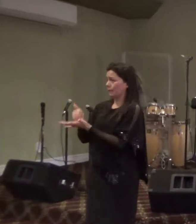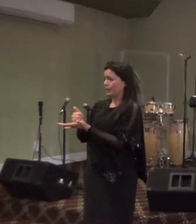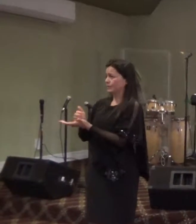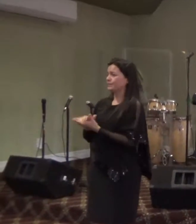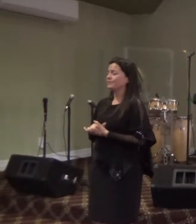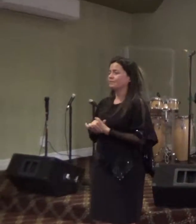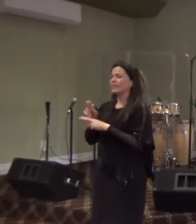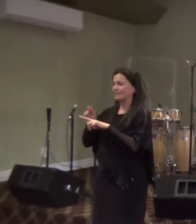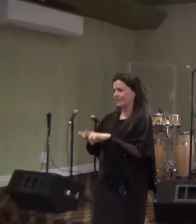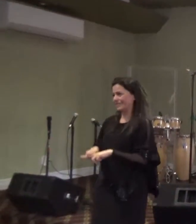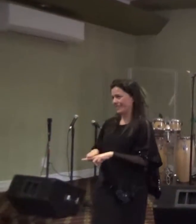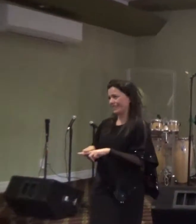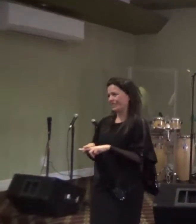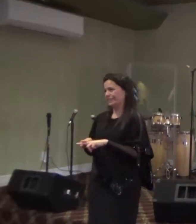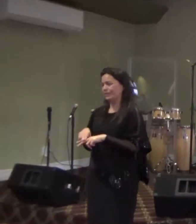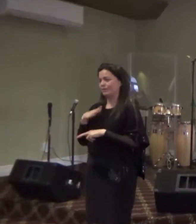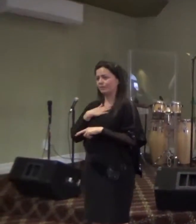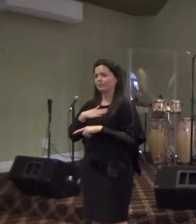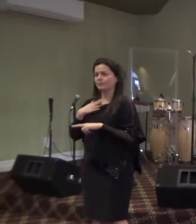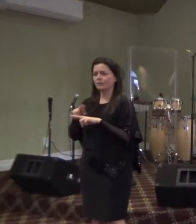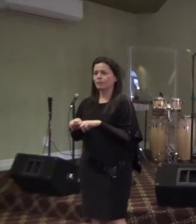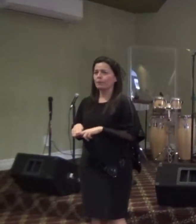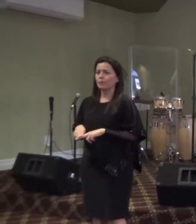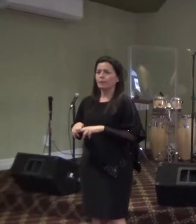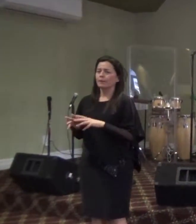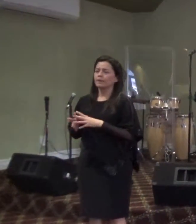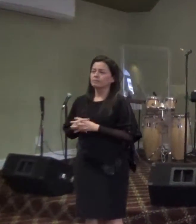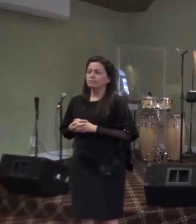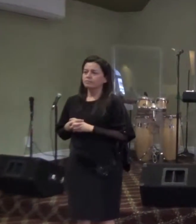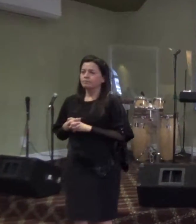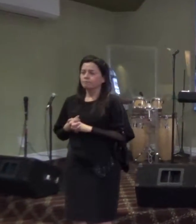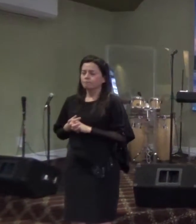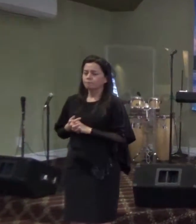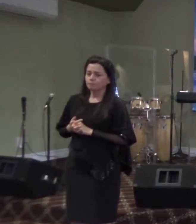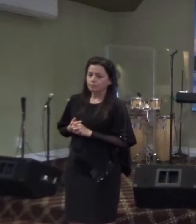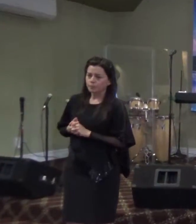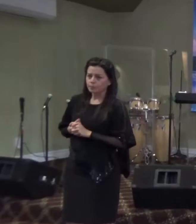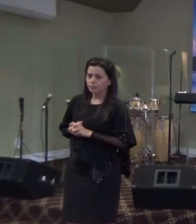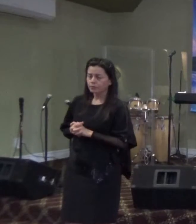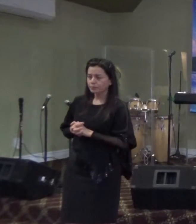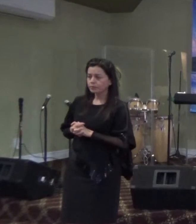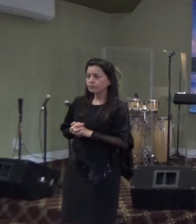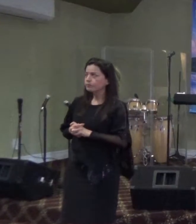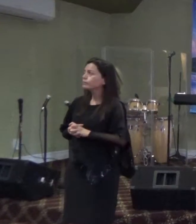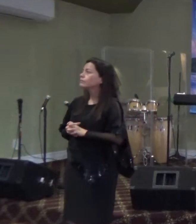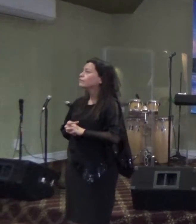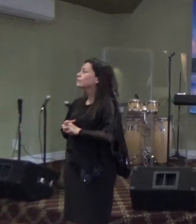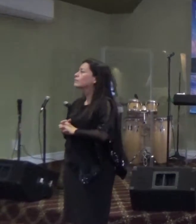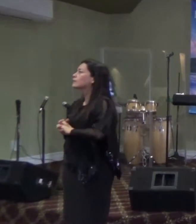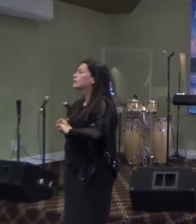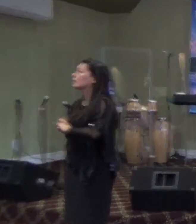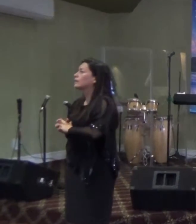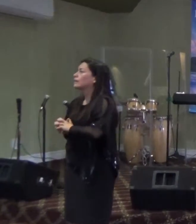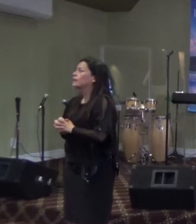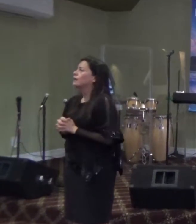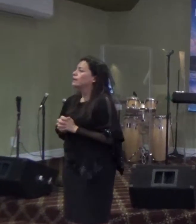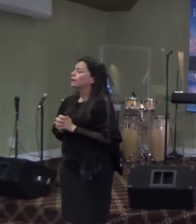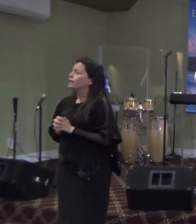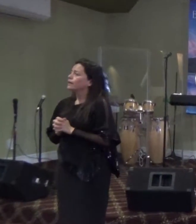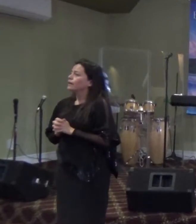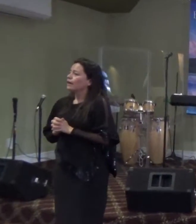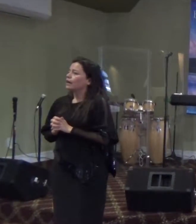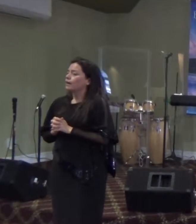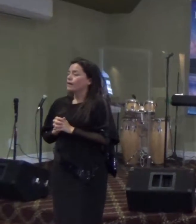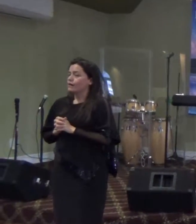Amén. Amen. Siéntense, Please be amados seated, hermanos. brethren. Quiero hablar sobre el tema, I want to speak on the theme,